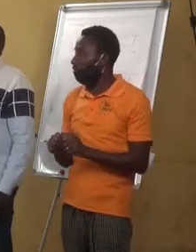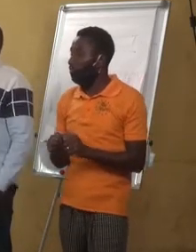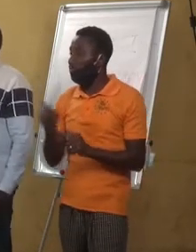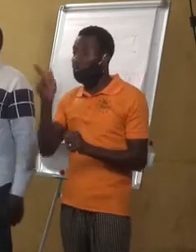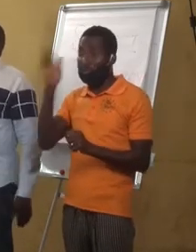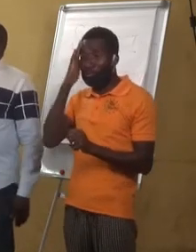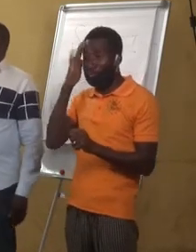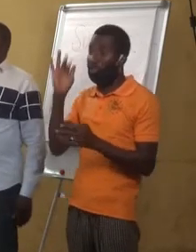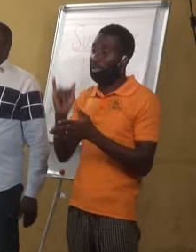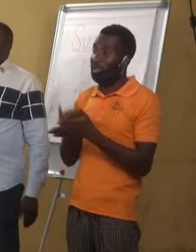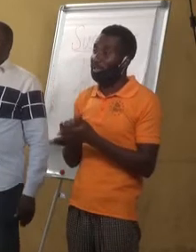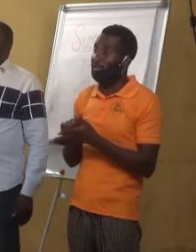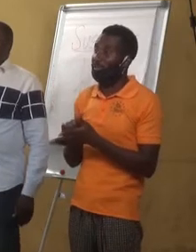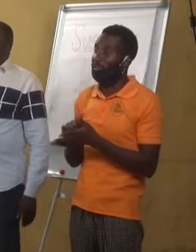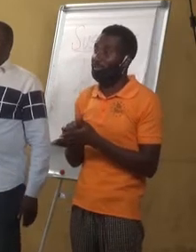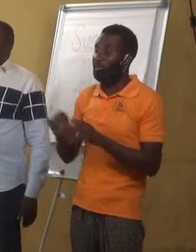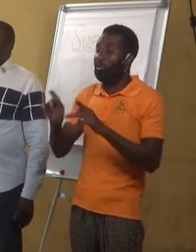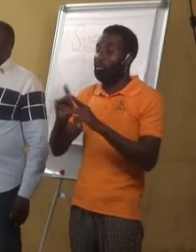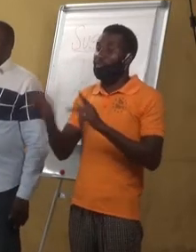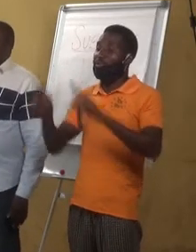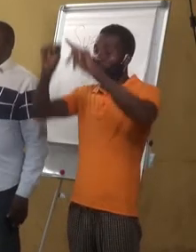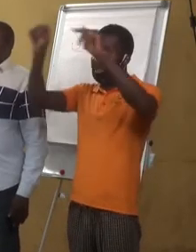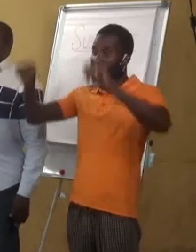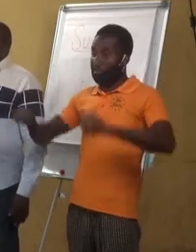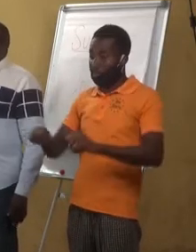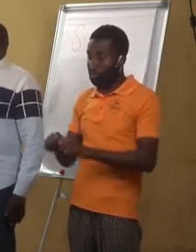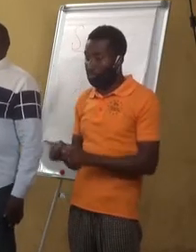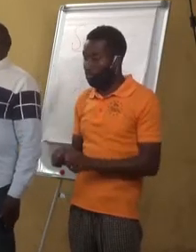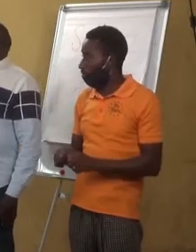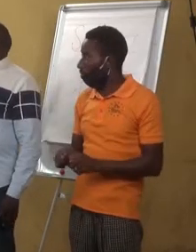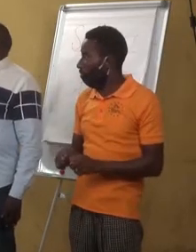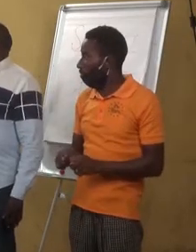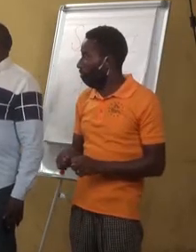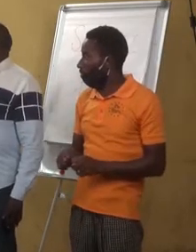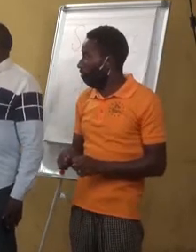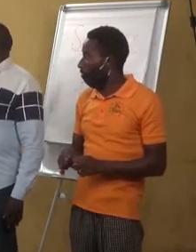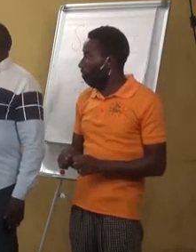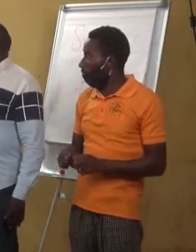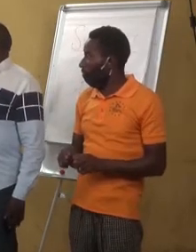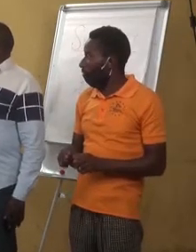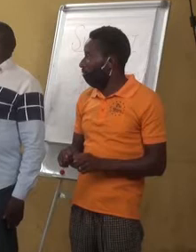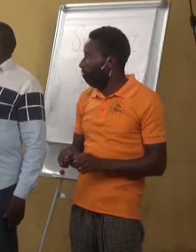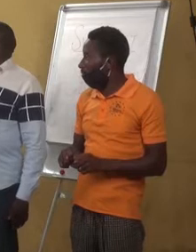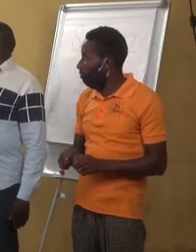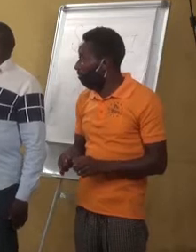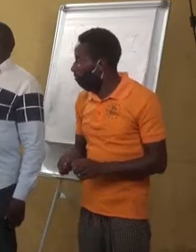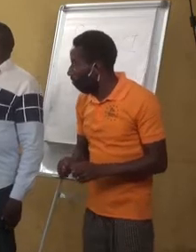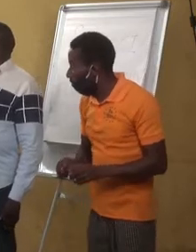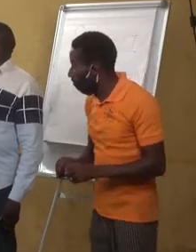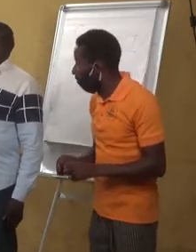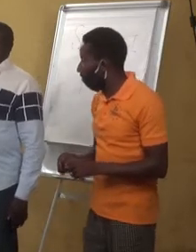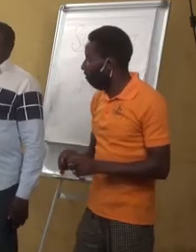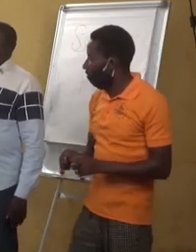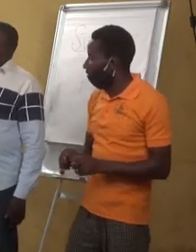knowledge or lesson about the periodic table, my colleague discussed extensively about the